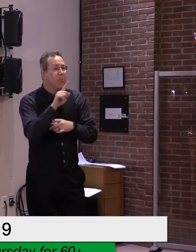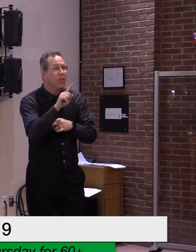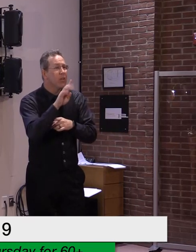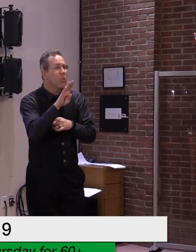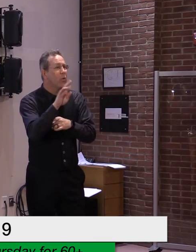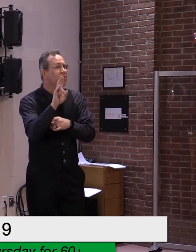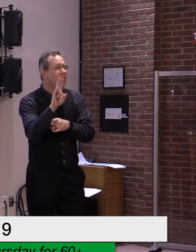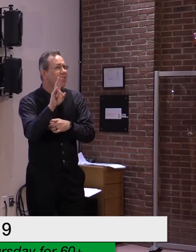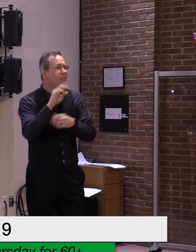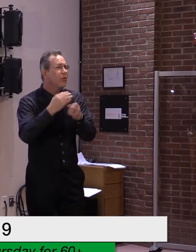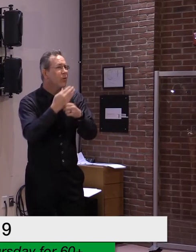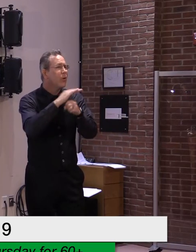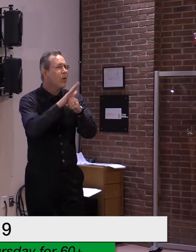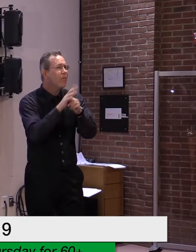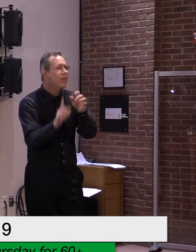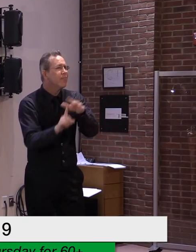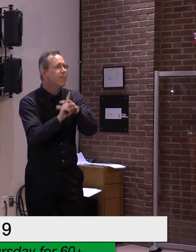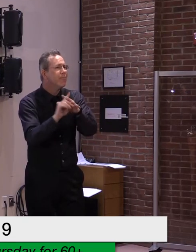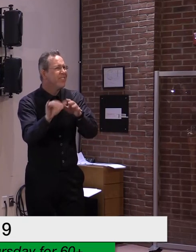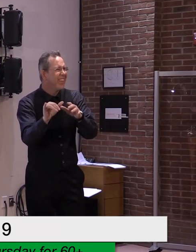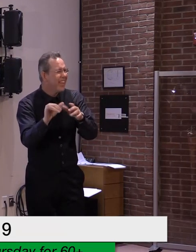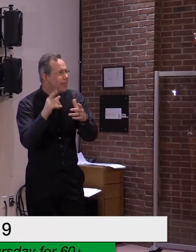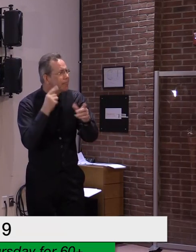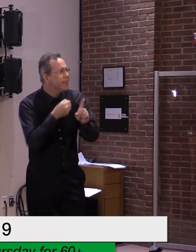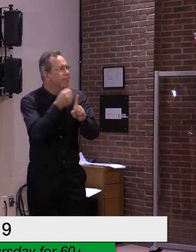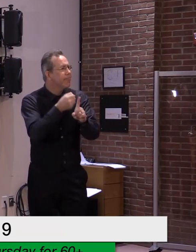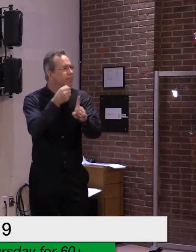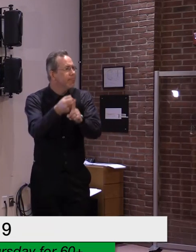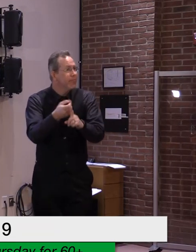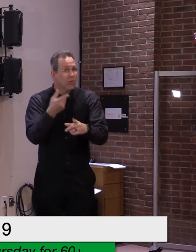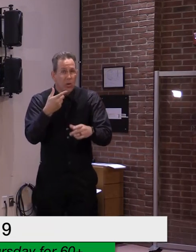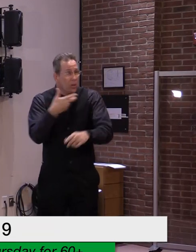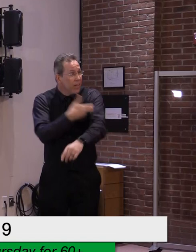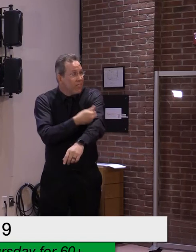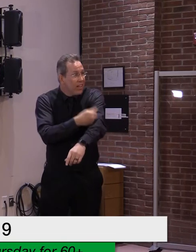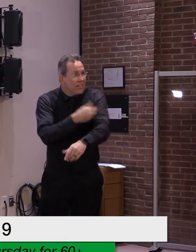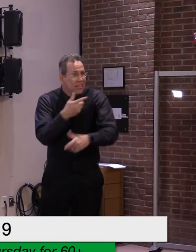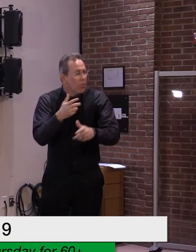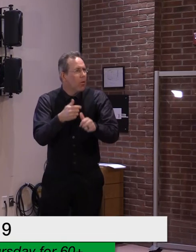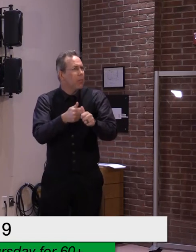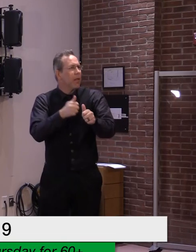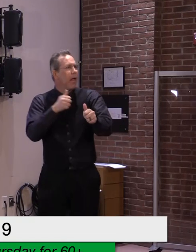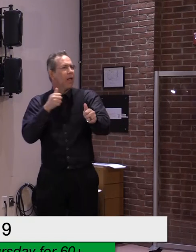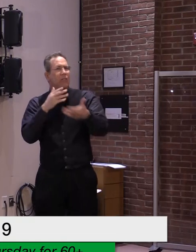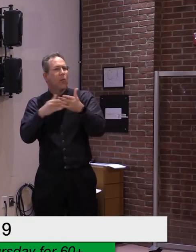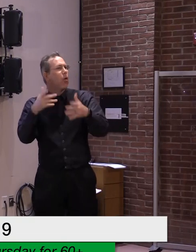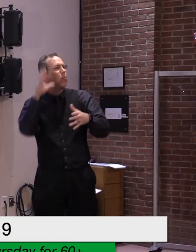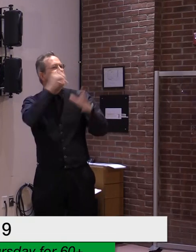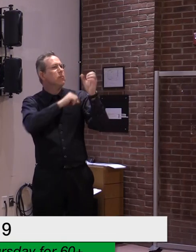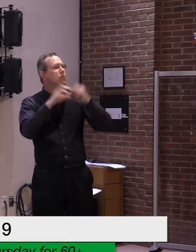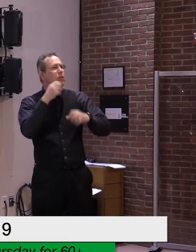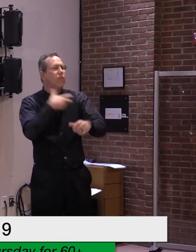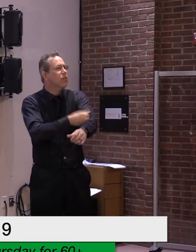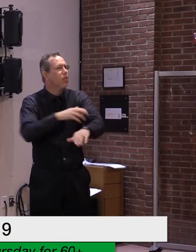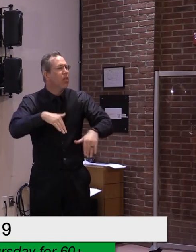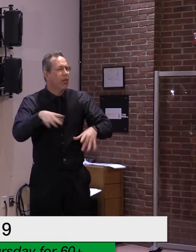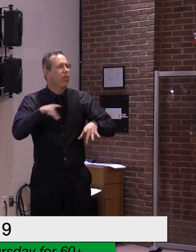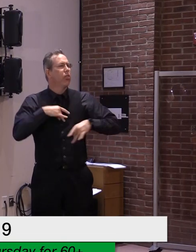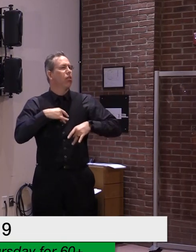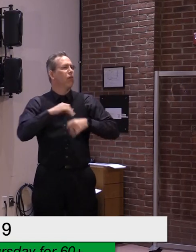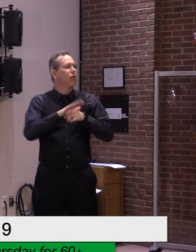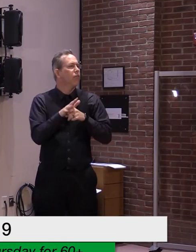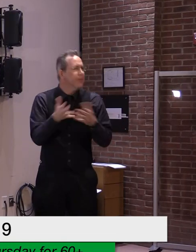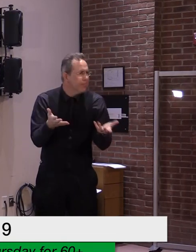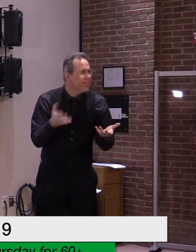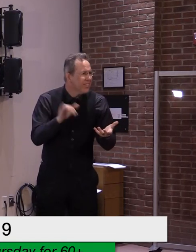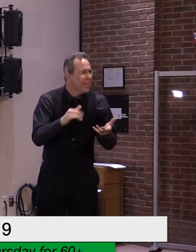vaccination program is lagging as well. So this is again a reminder for Vermonters about how important it is